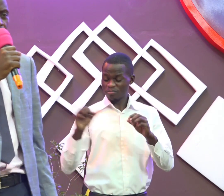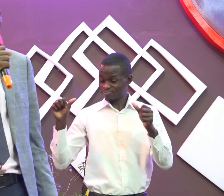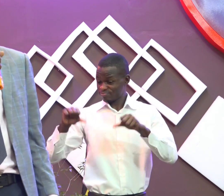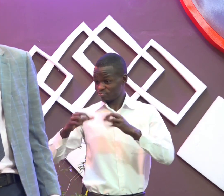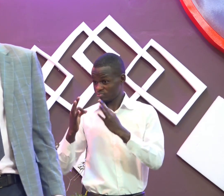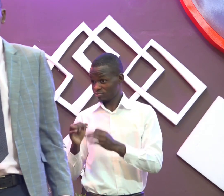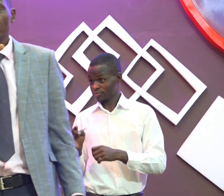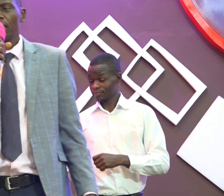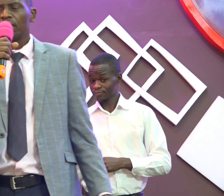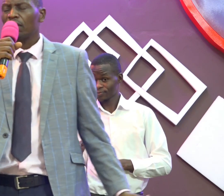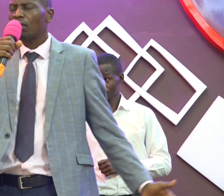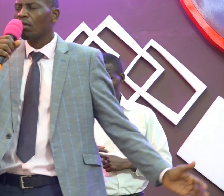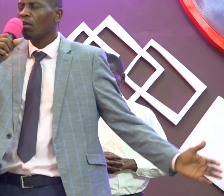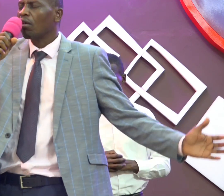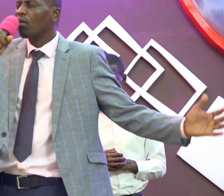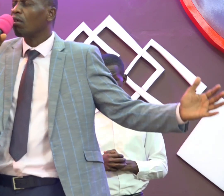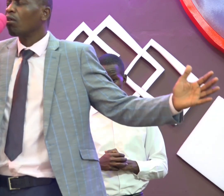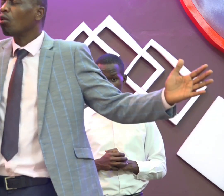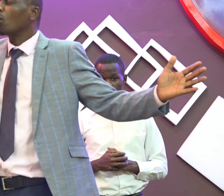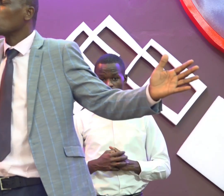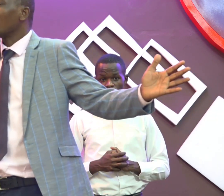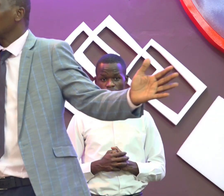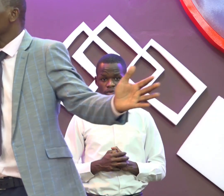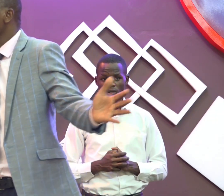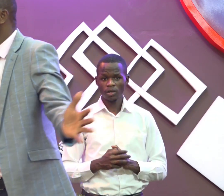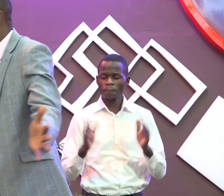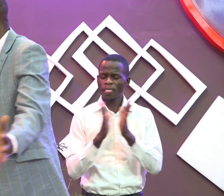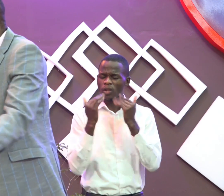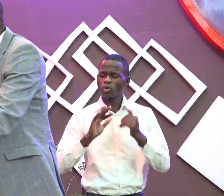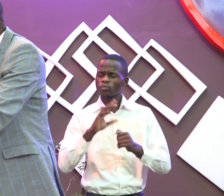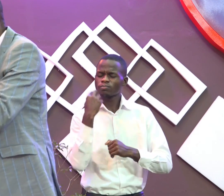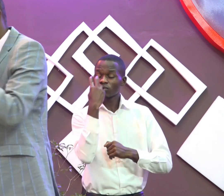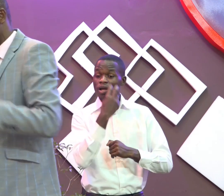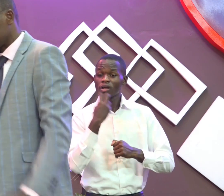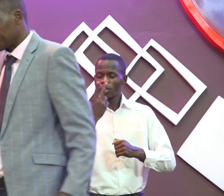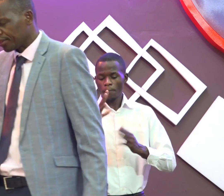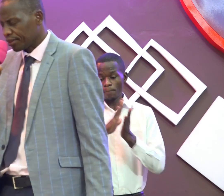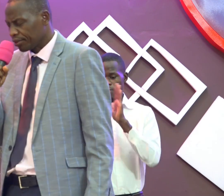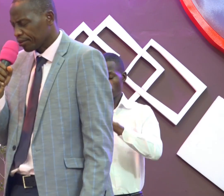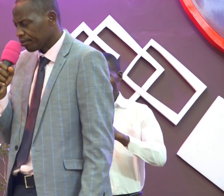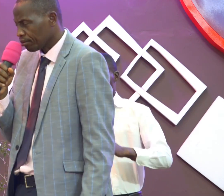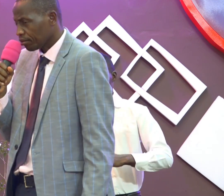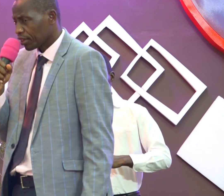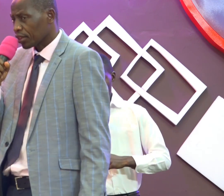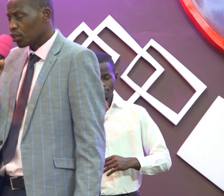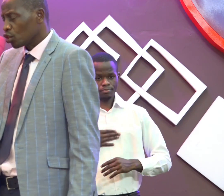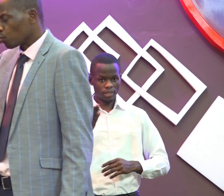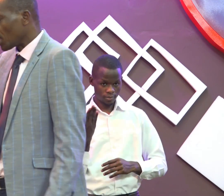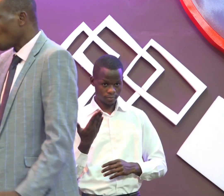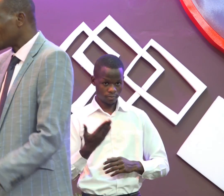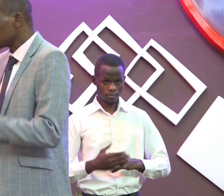in your word that when you learn to separate the things of value. Olwa kamwa ko ndikafula kamwa kange. Then I will make your